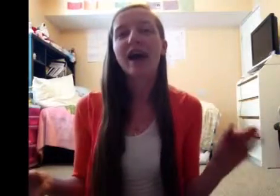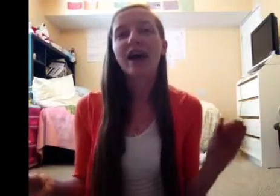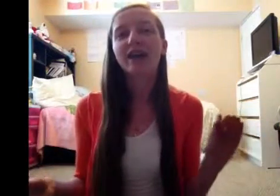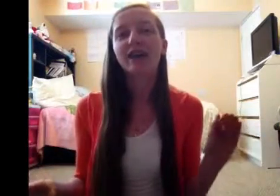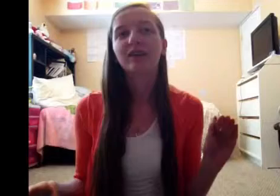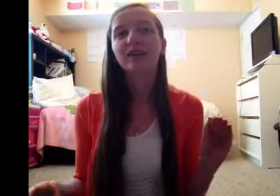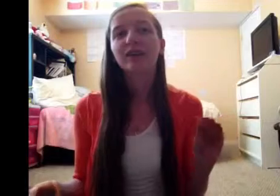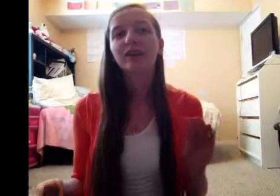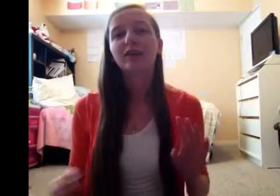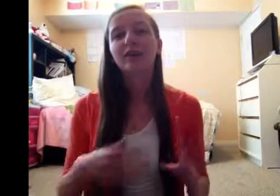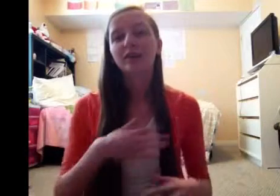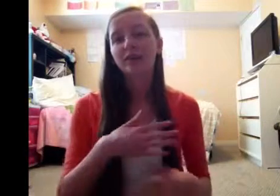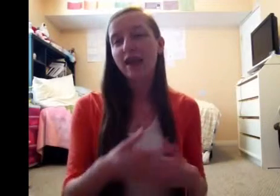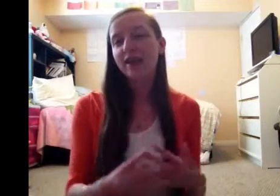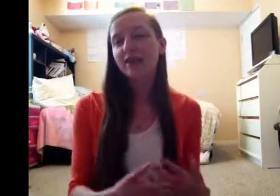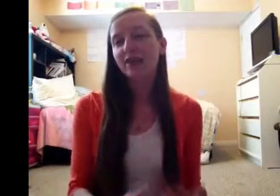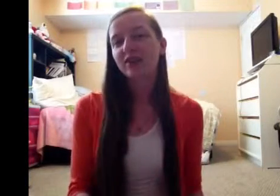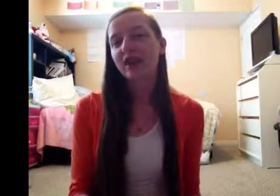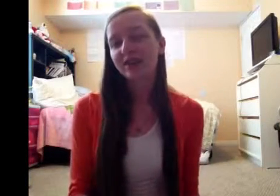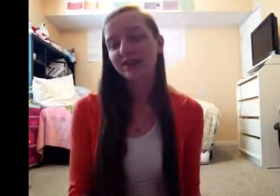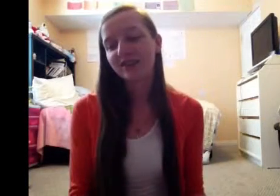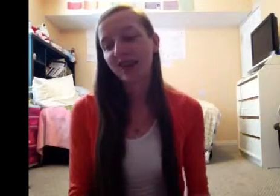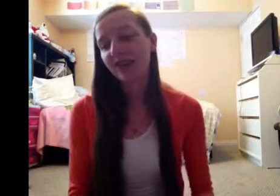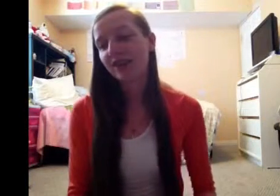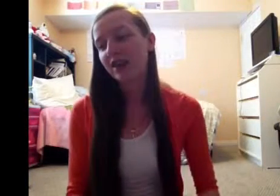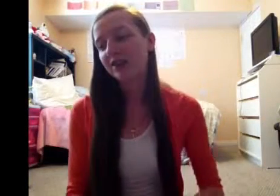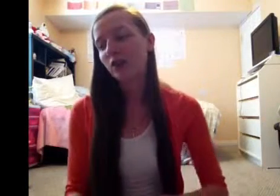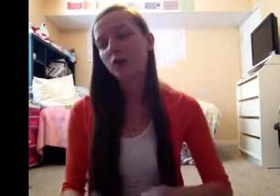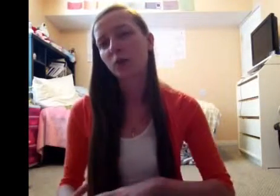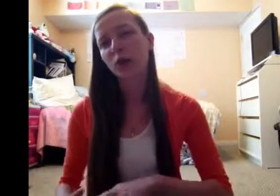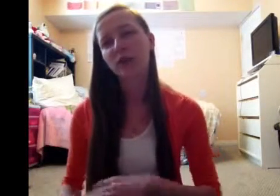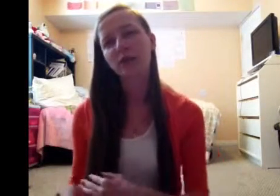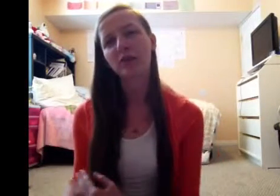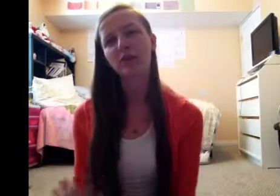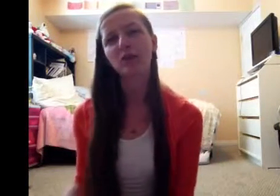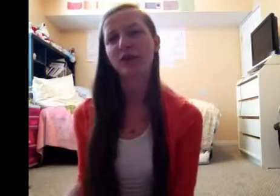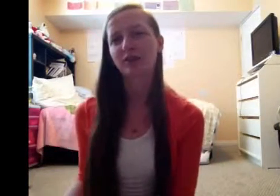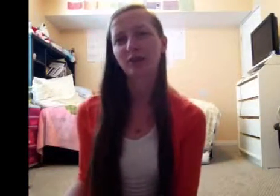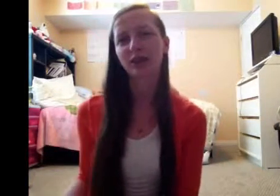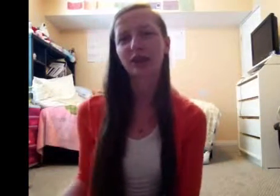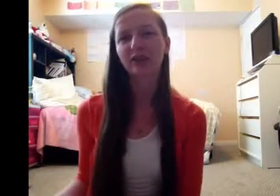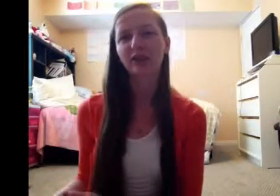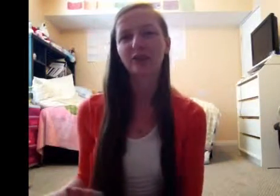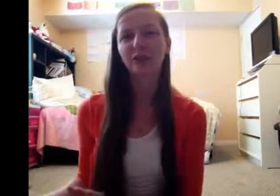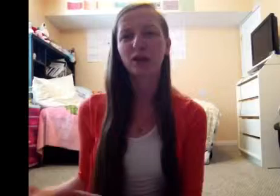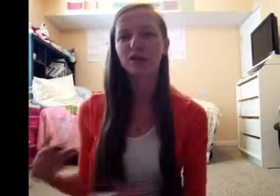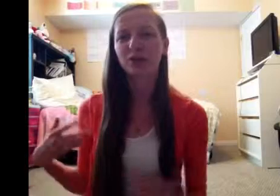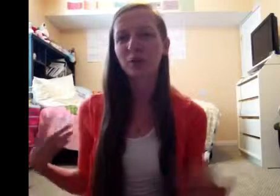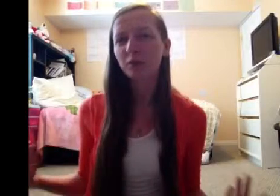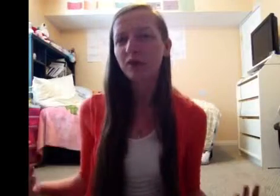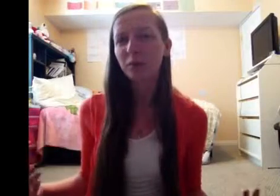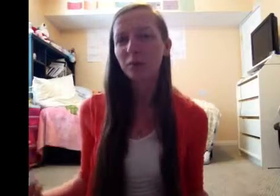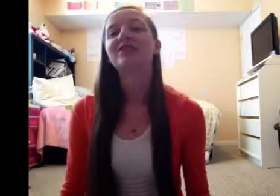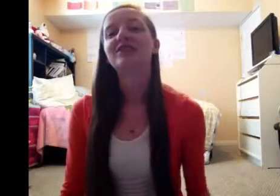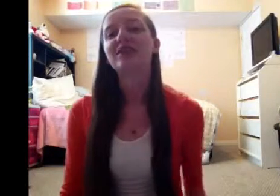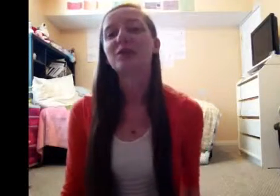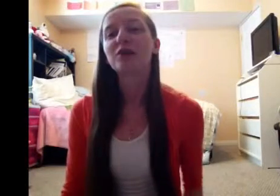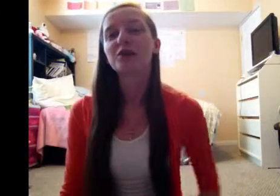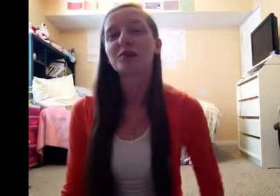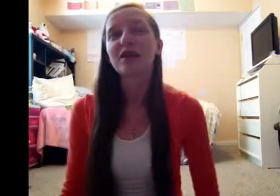had ASL signs that also kind of gave you tricks or like ways to remember them. Just there weren't too many